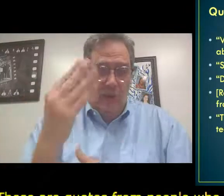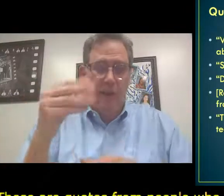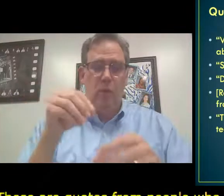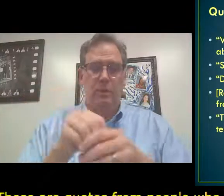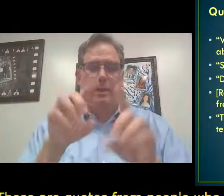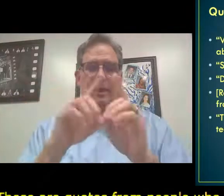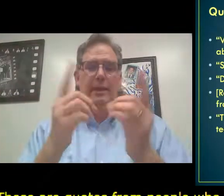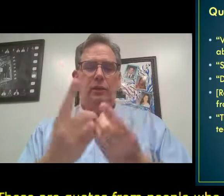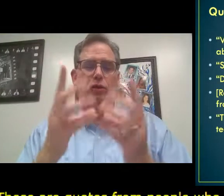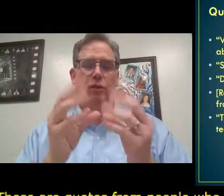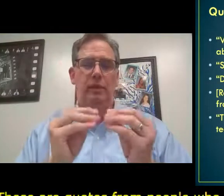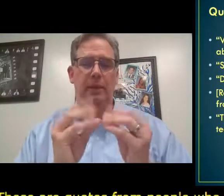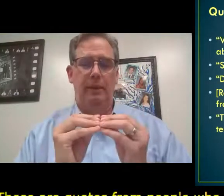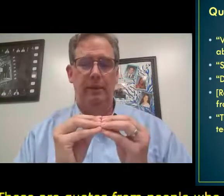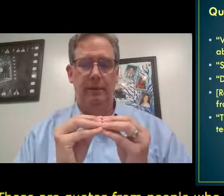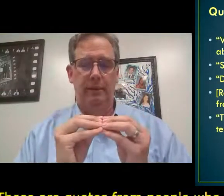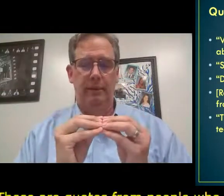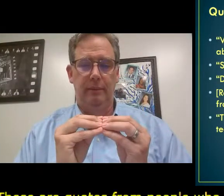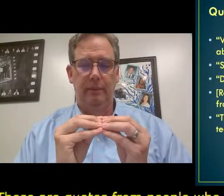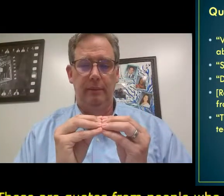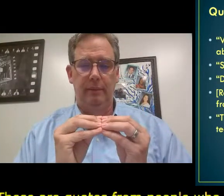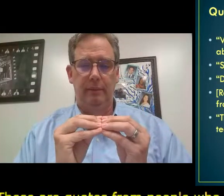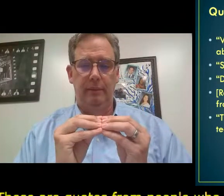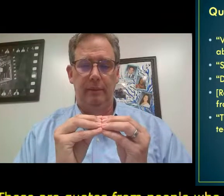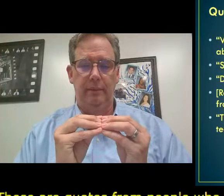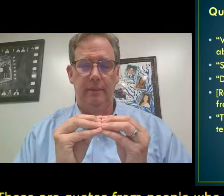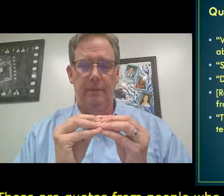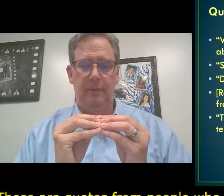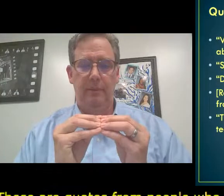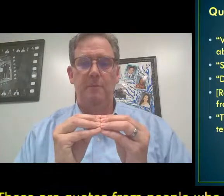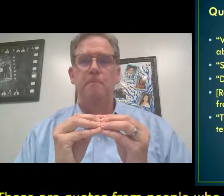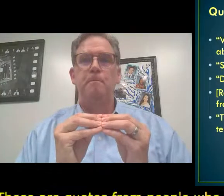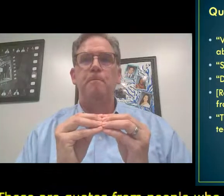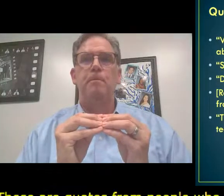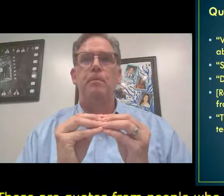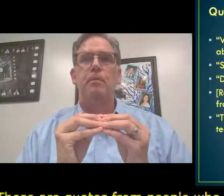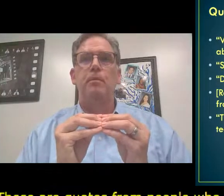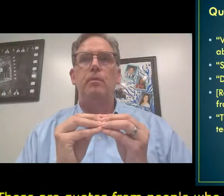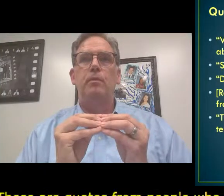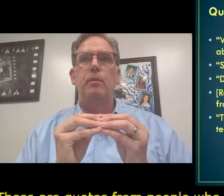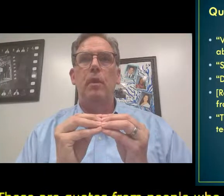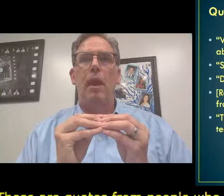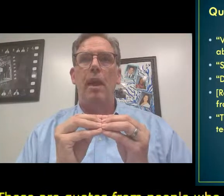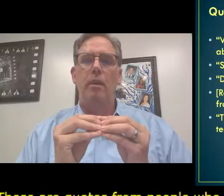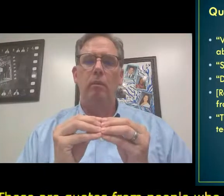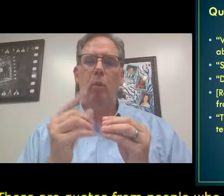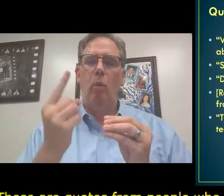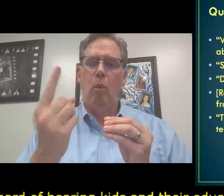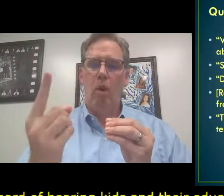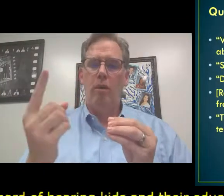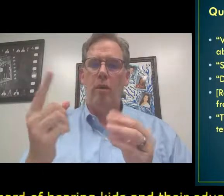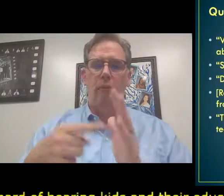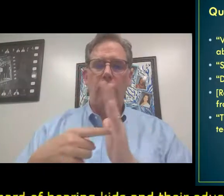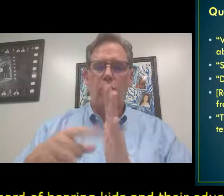One thing I wanted to add is just this morning, I was in a district meeting.